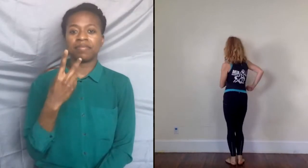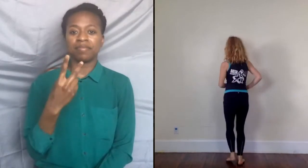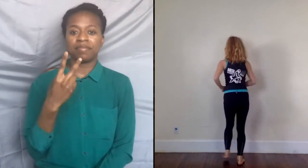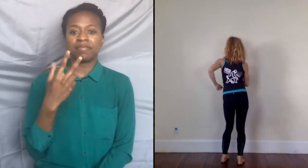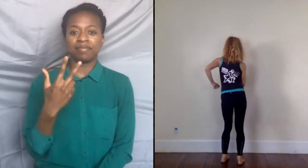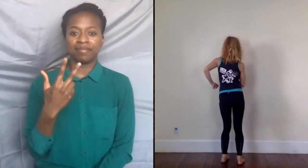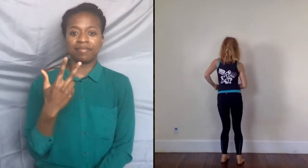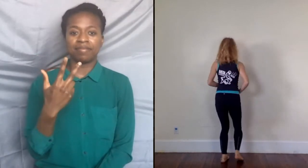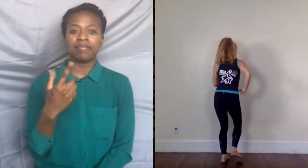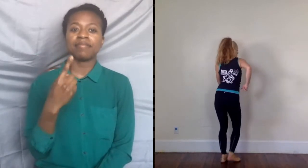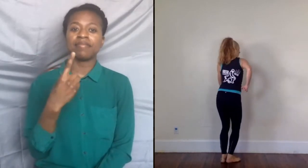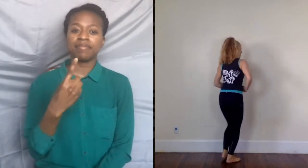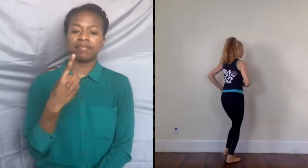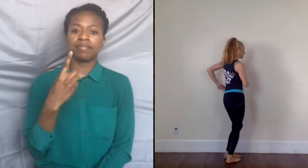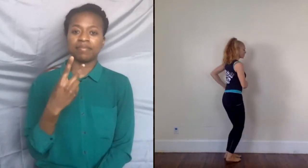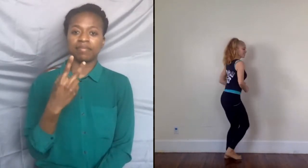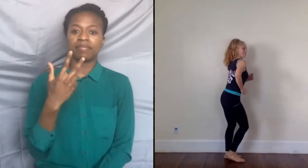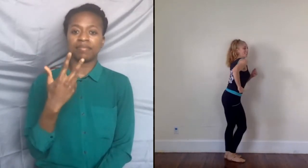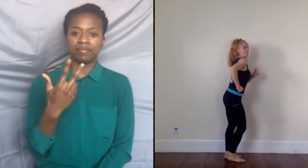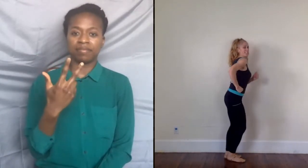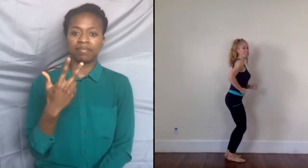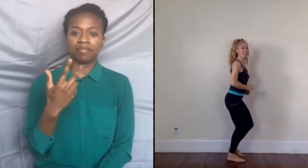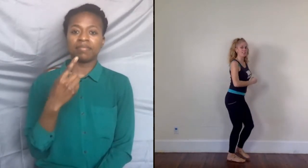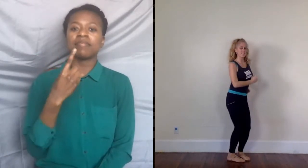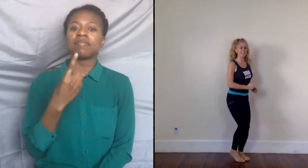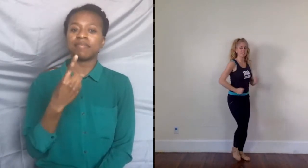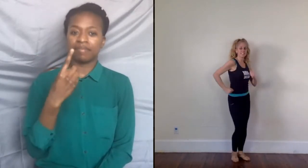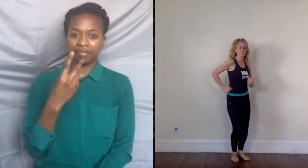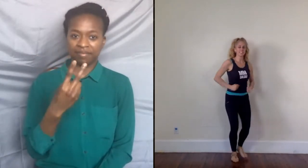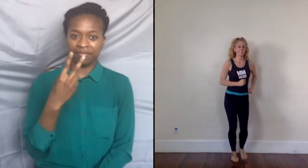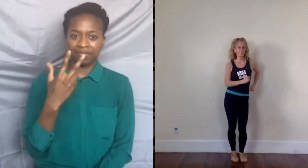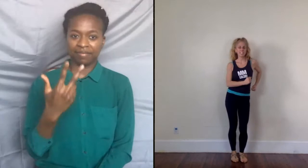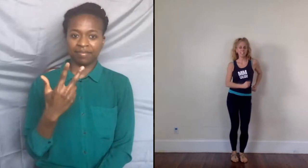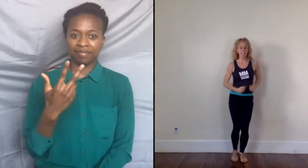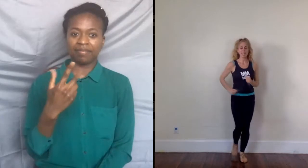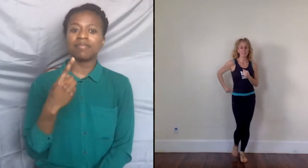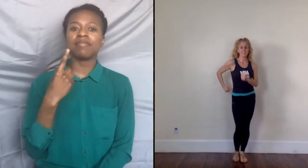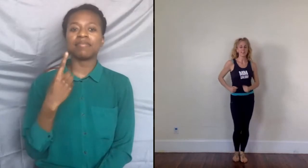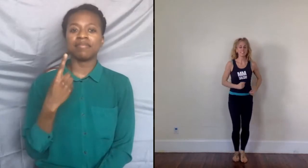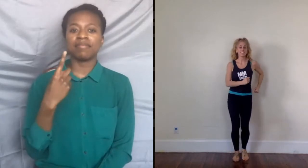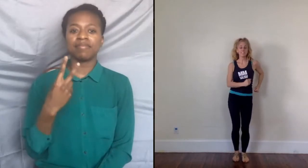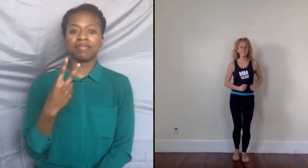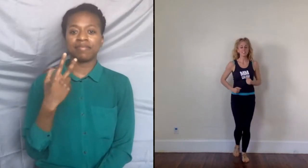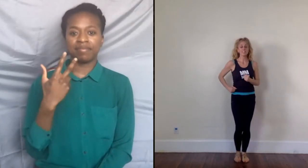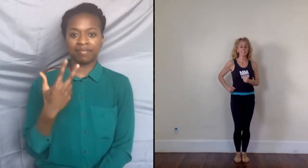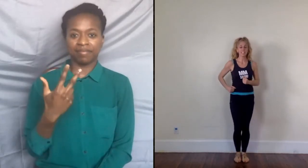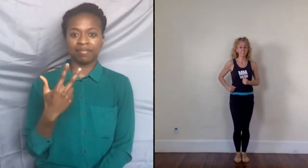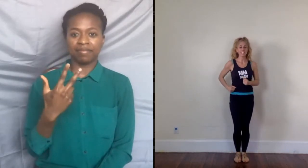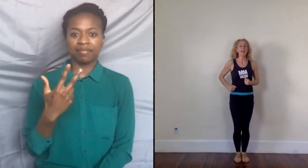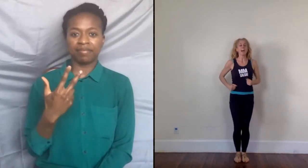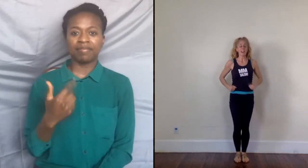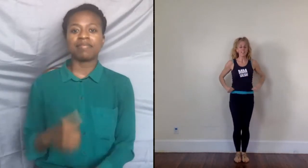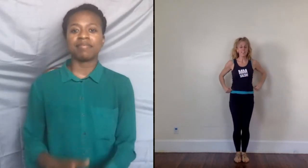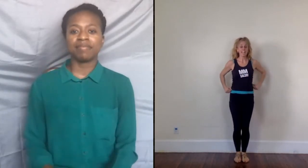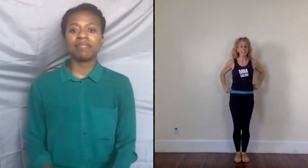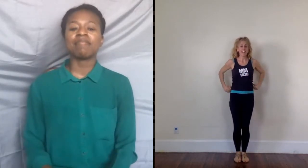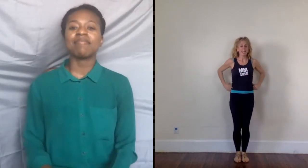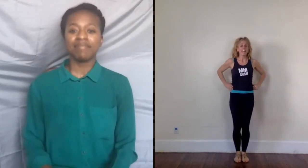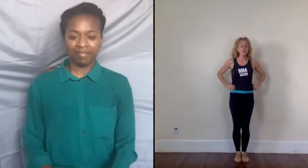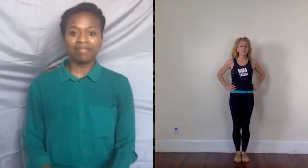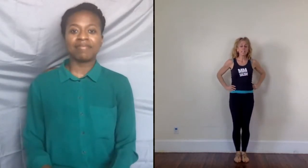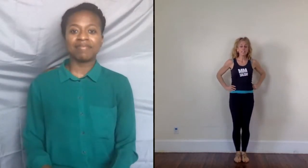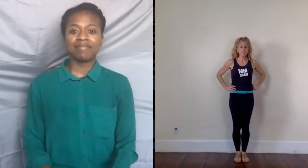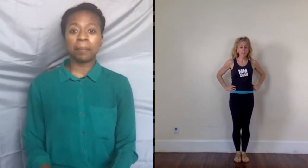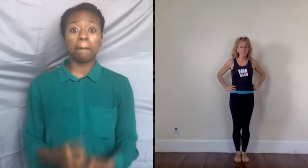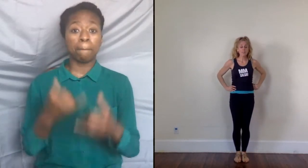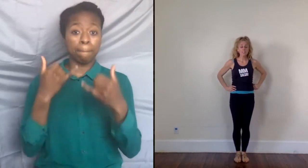1, 2, 3. 1, 2, 3. 1, 2, 3. And 1, 2, 3. All right.